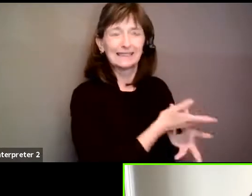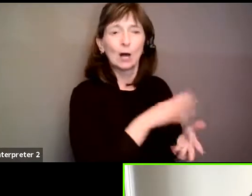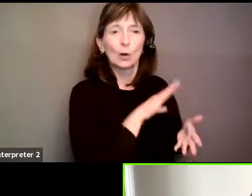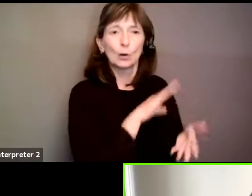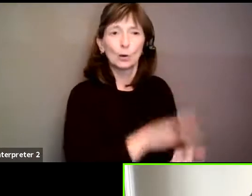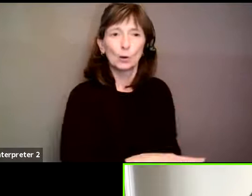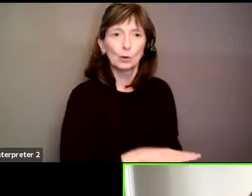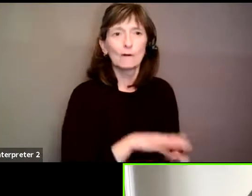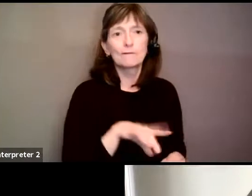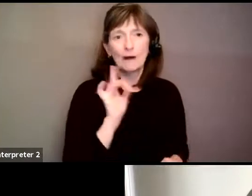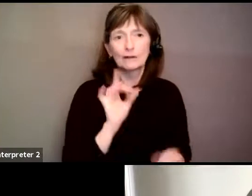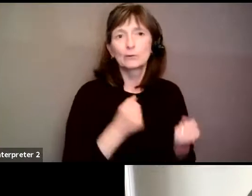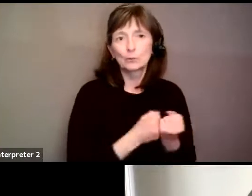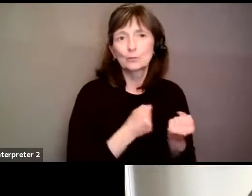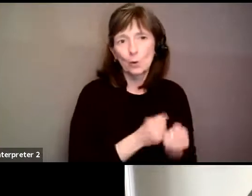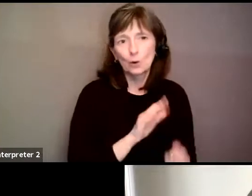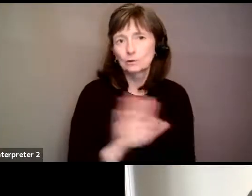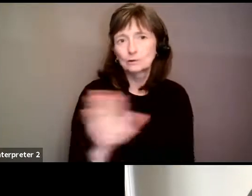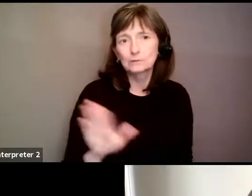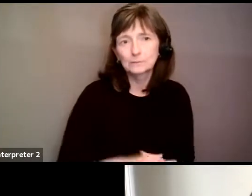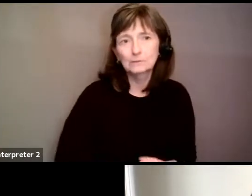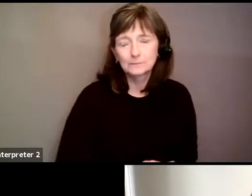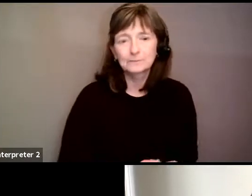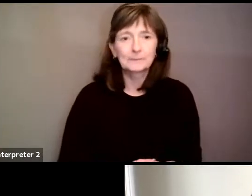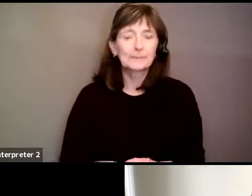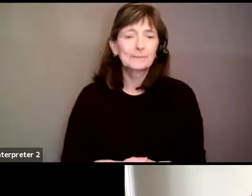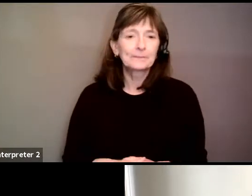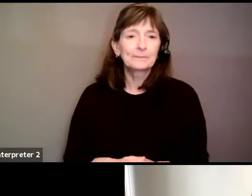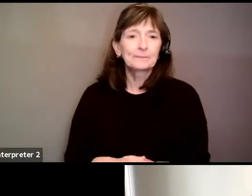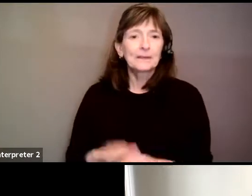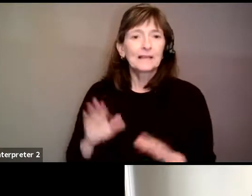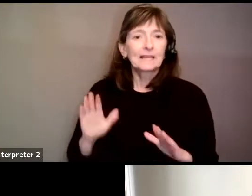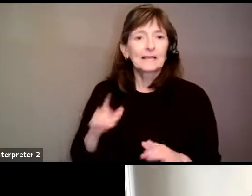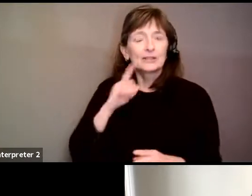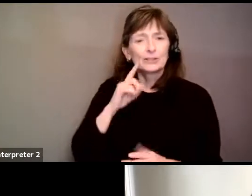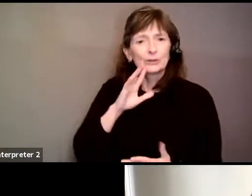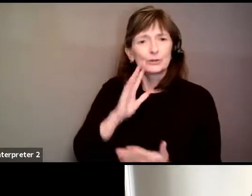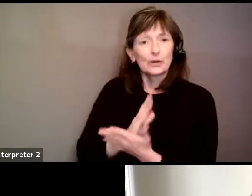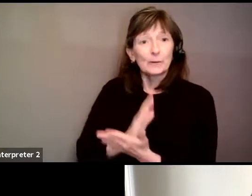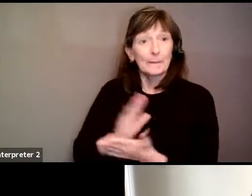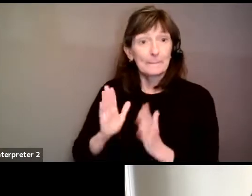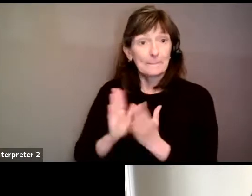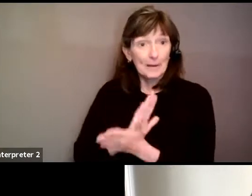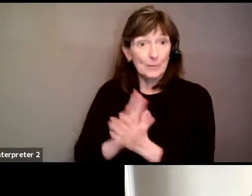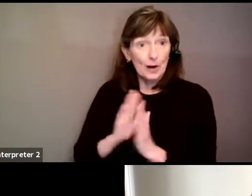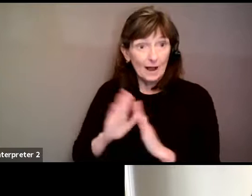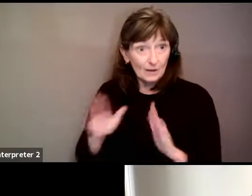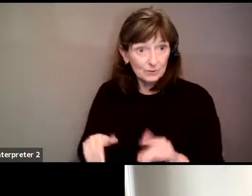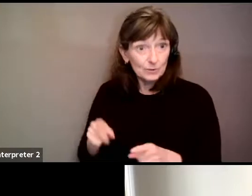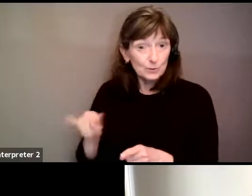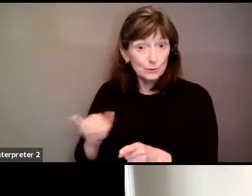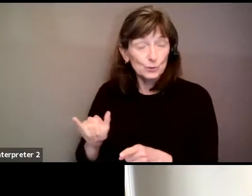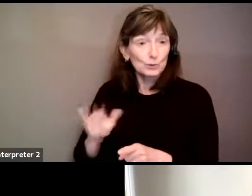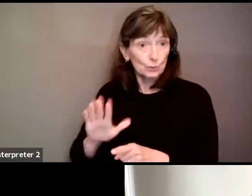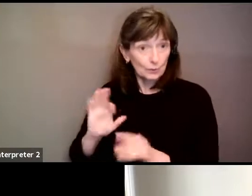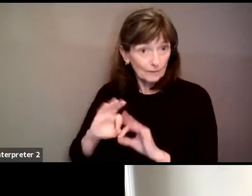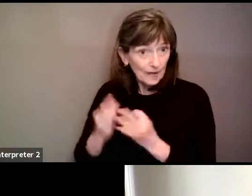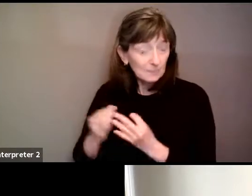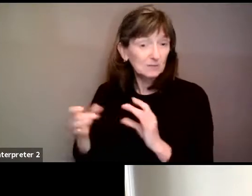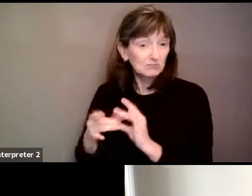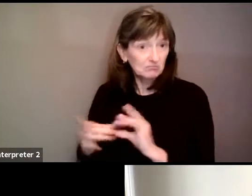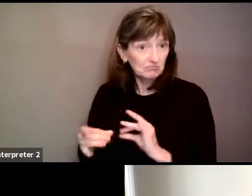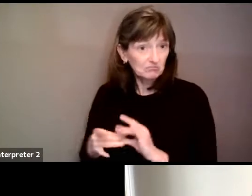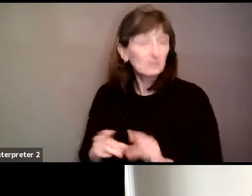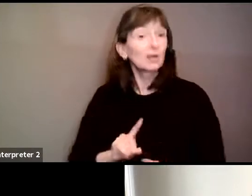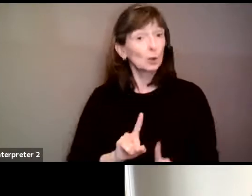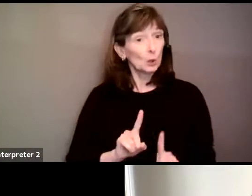That's perfect. And I mean, you spoke also a lot about Paper House and you spoke about family. And so some of the questions from the chat is